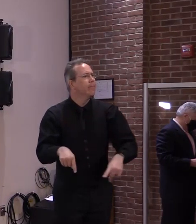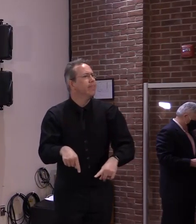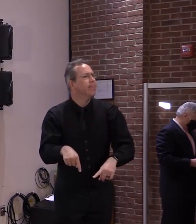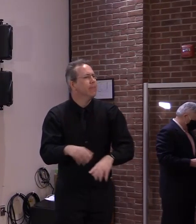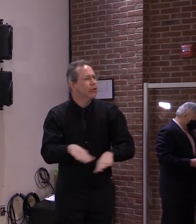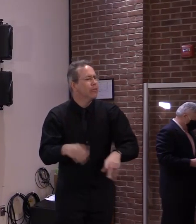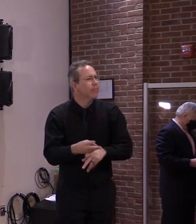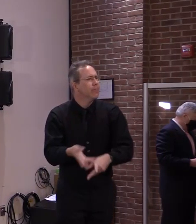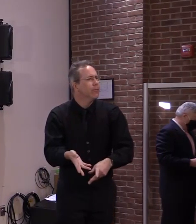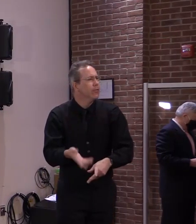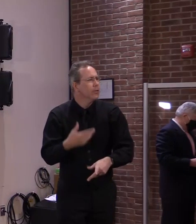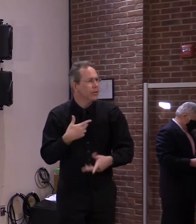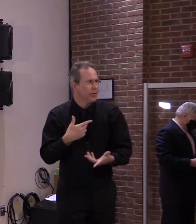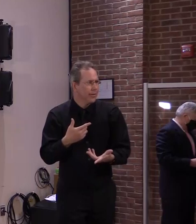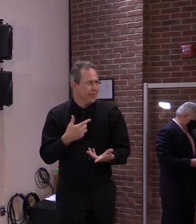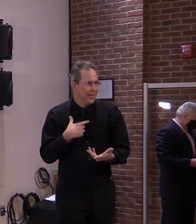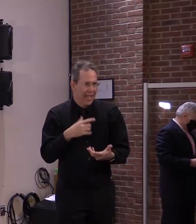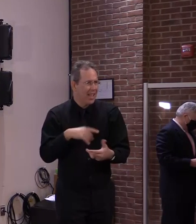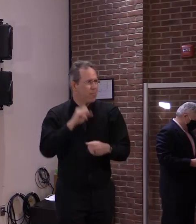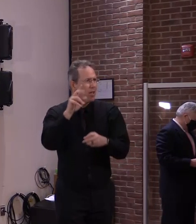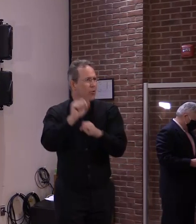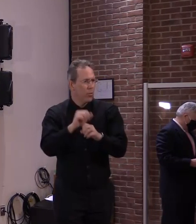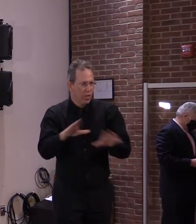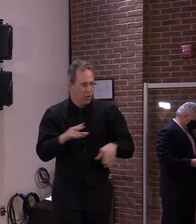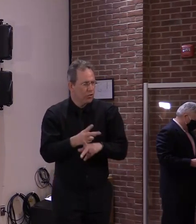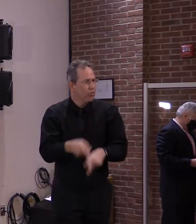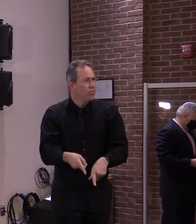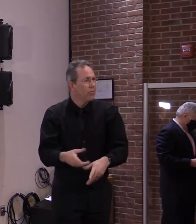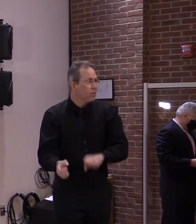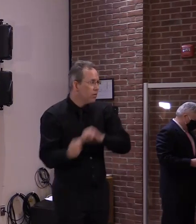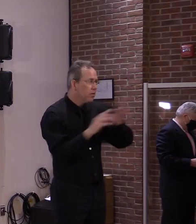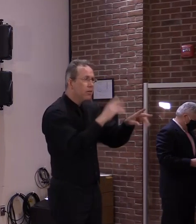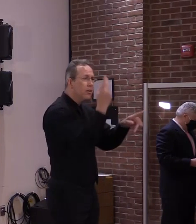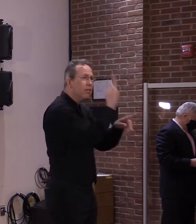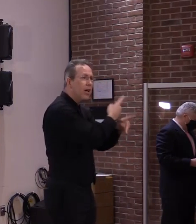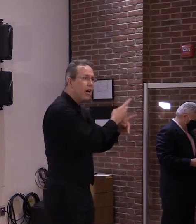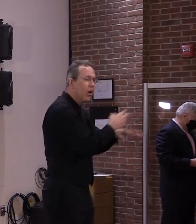let, they have to, somebody has to take care of them, and they're staying